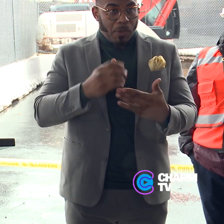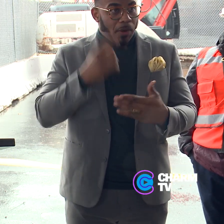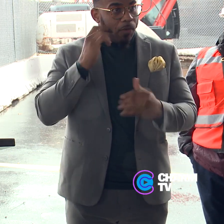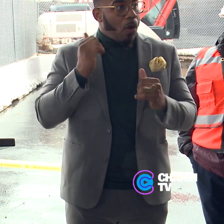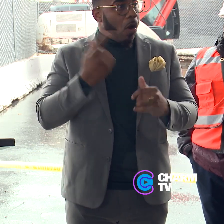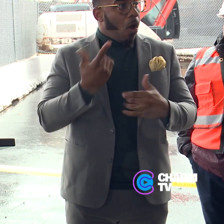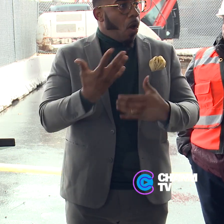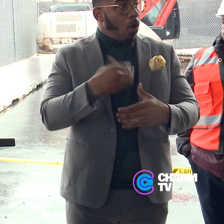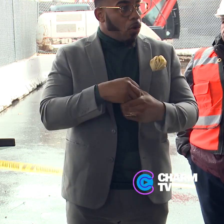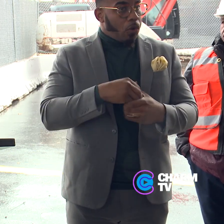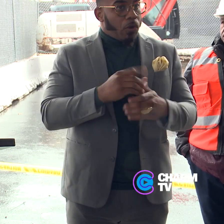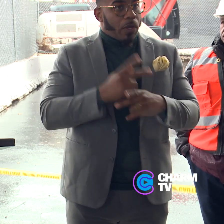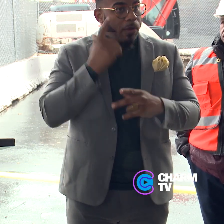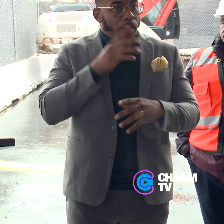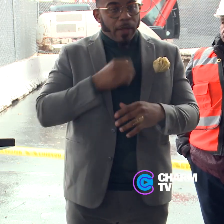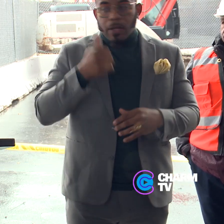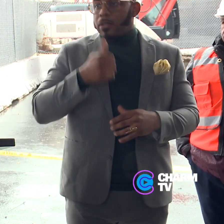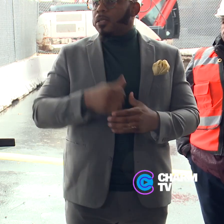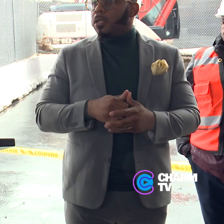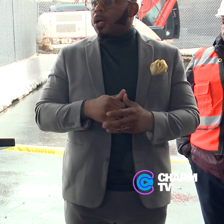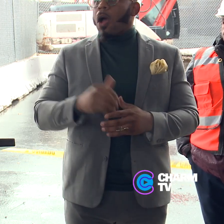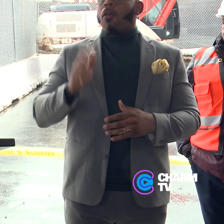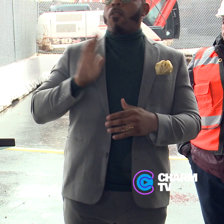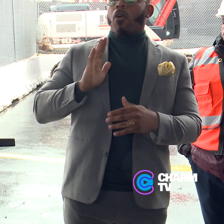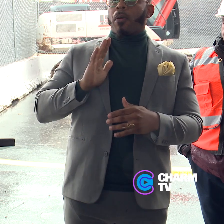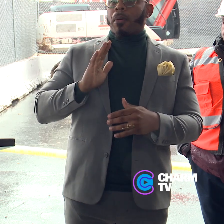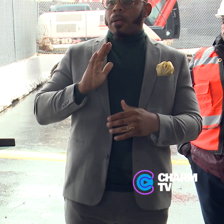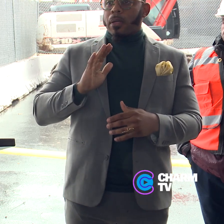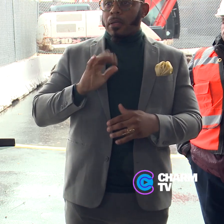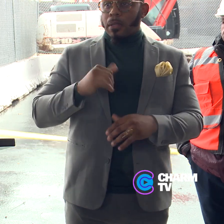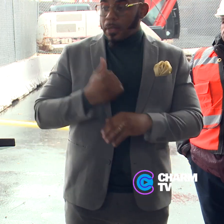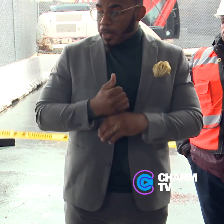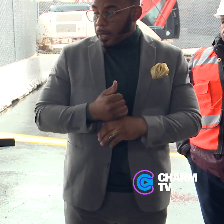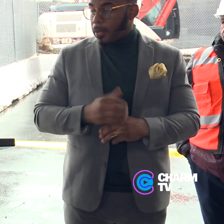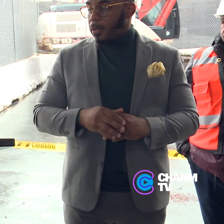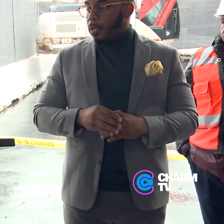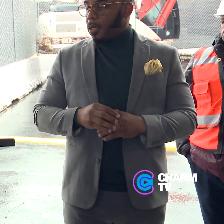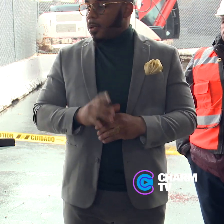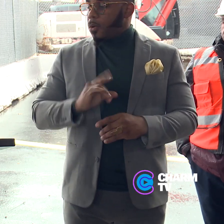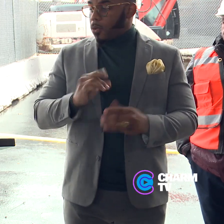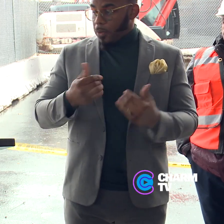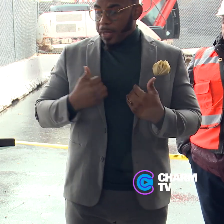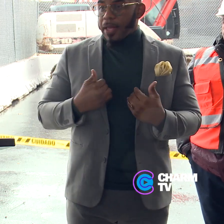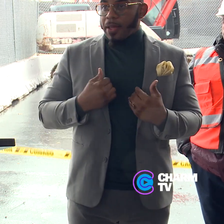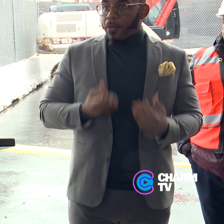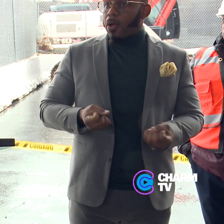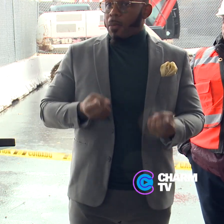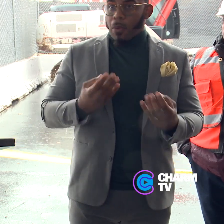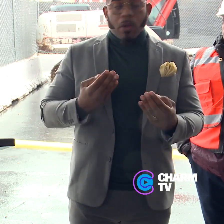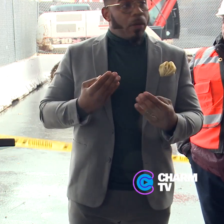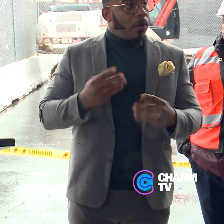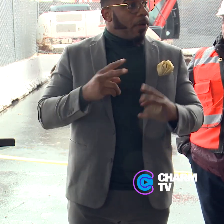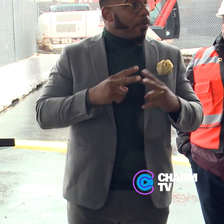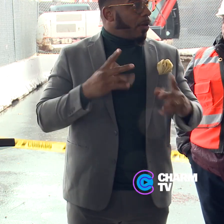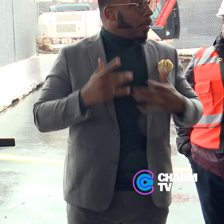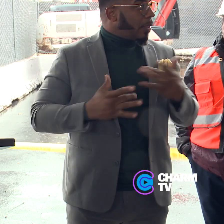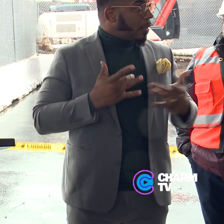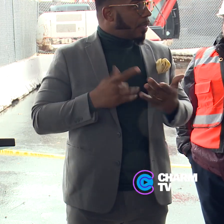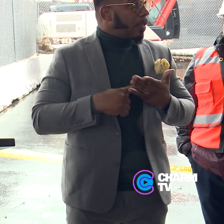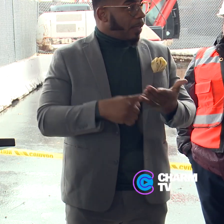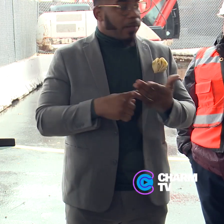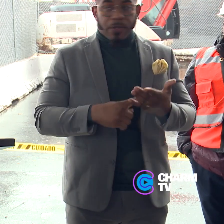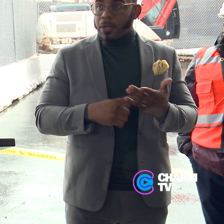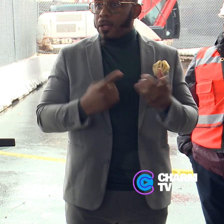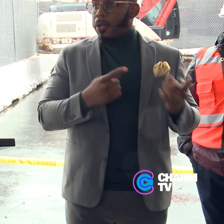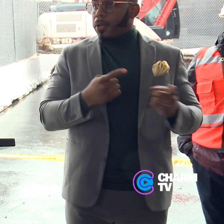for all-inclusive care for the elderly, formally locked down. But we do have multiple very exciting